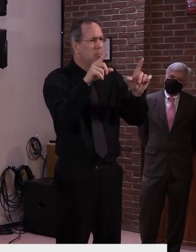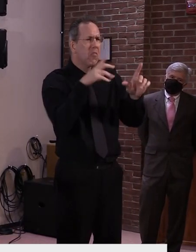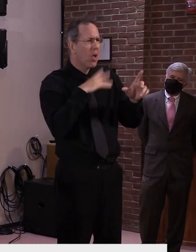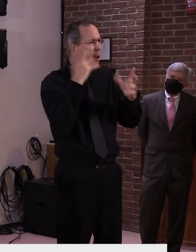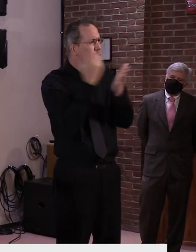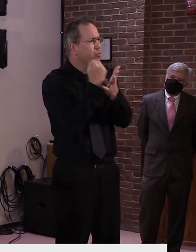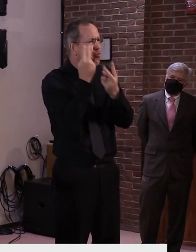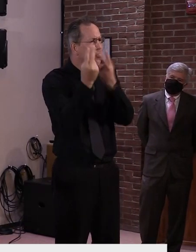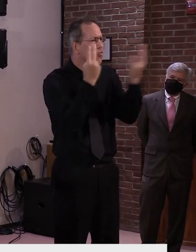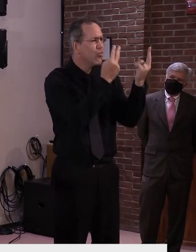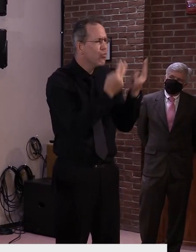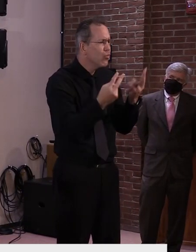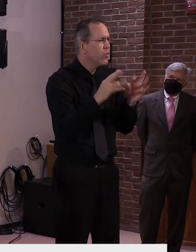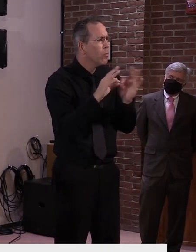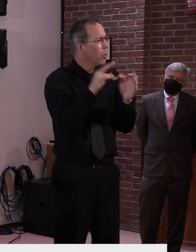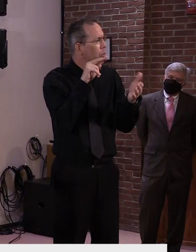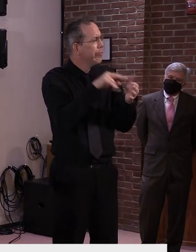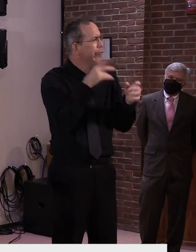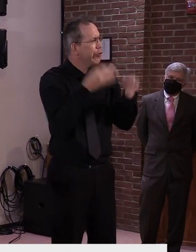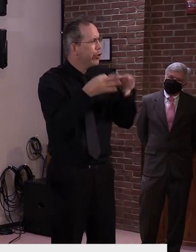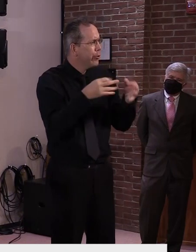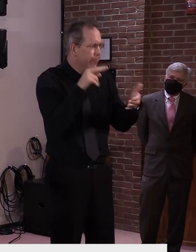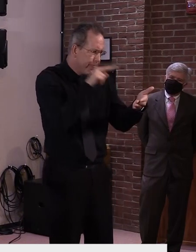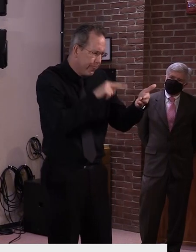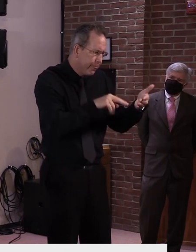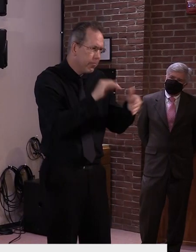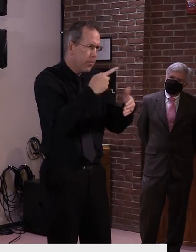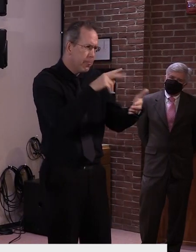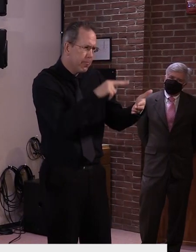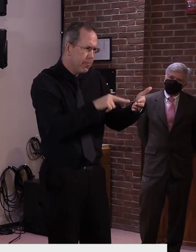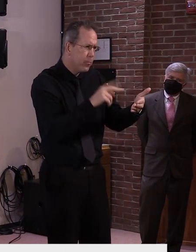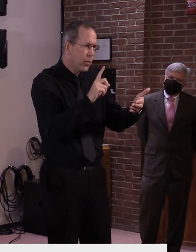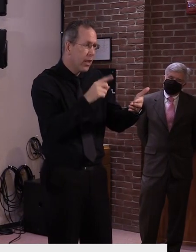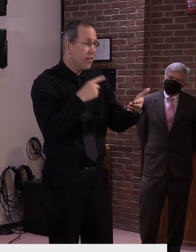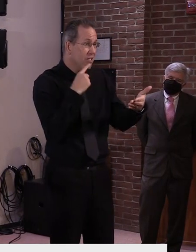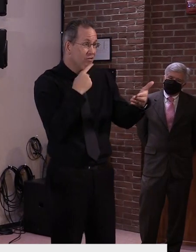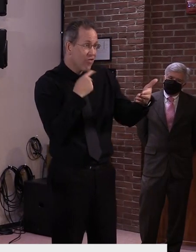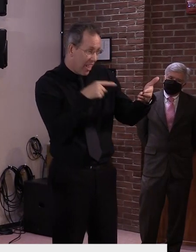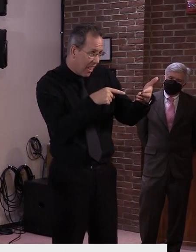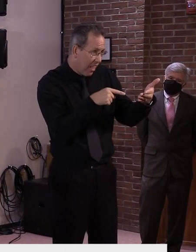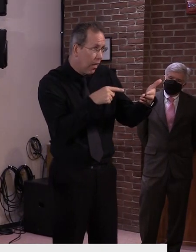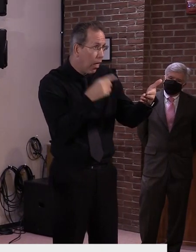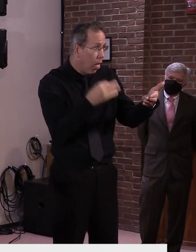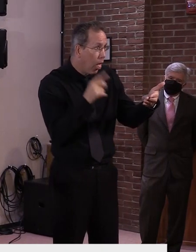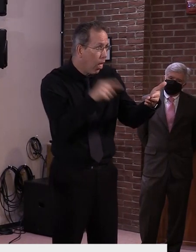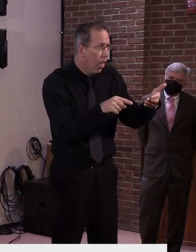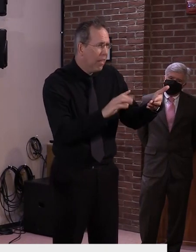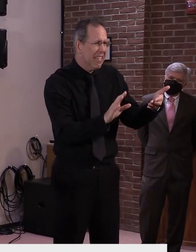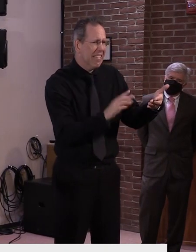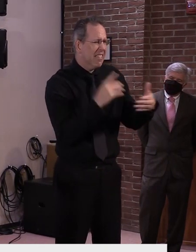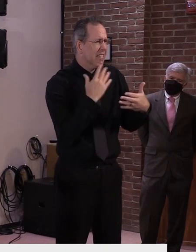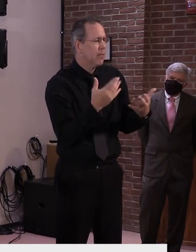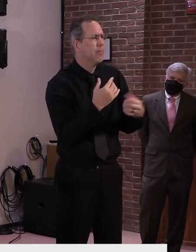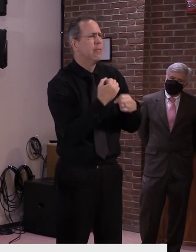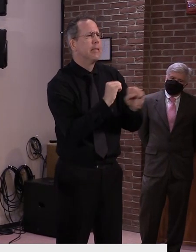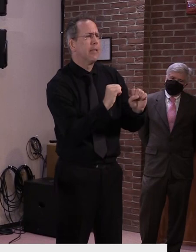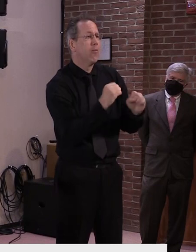map and adhere to the guidance because it'll keep us all safe. Okay, great, thank you.